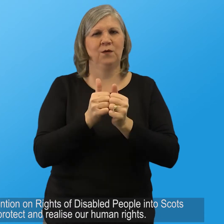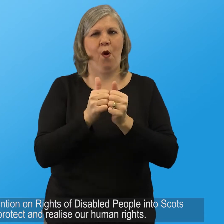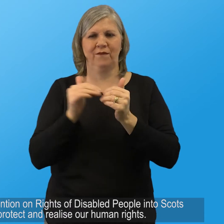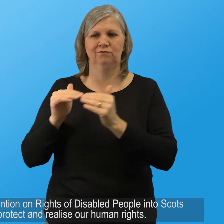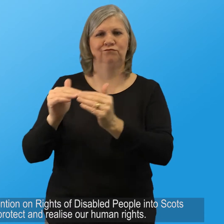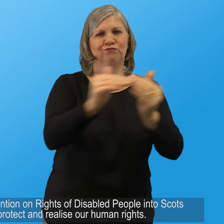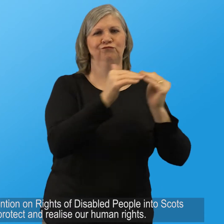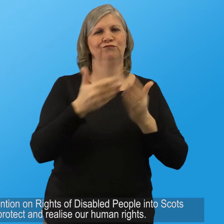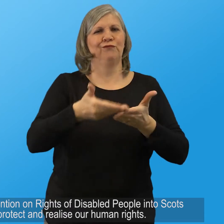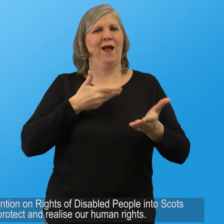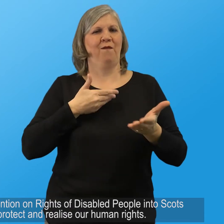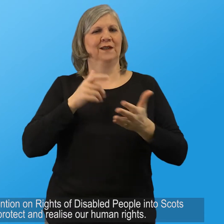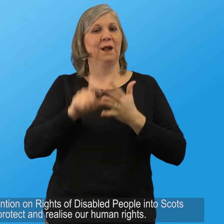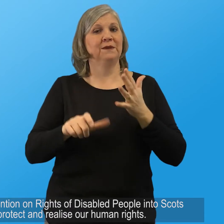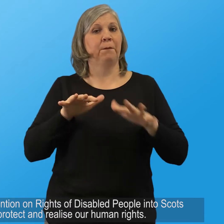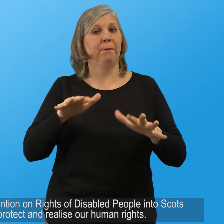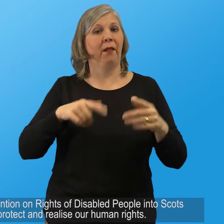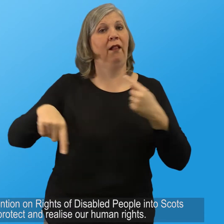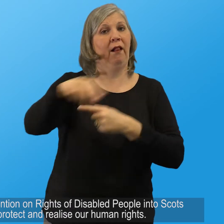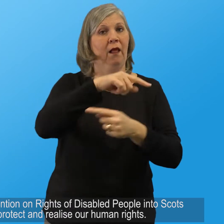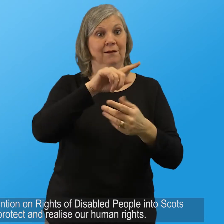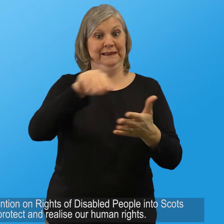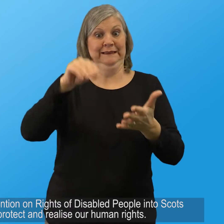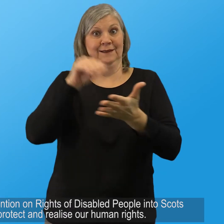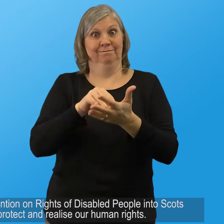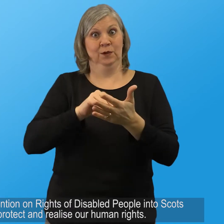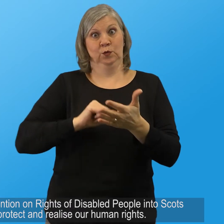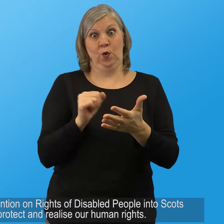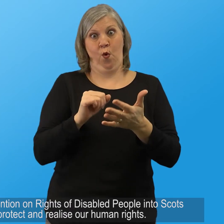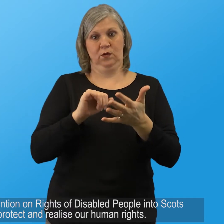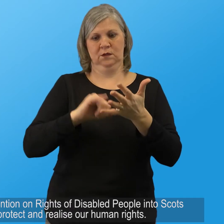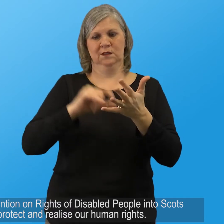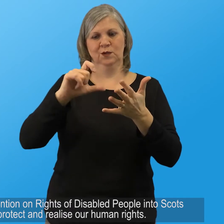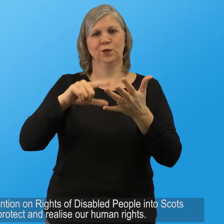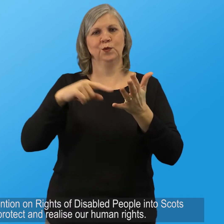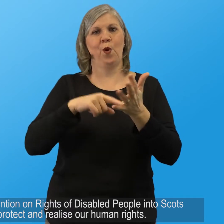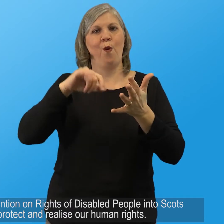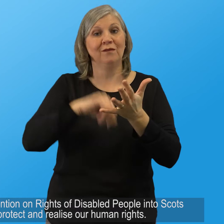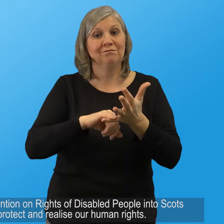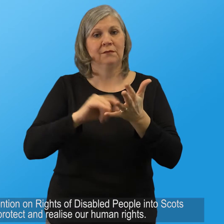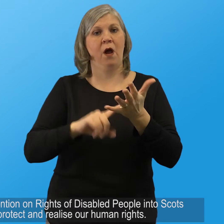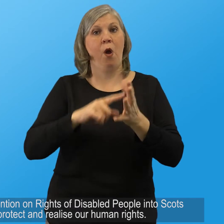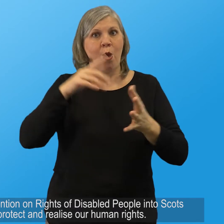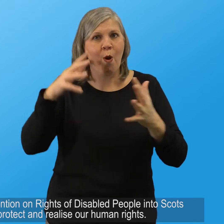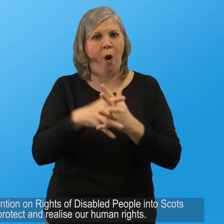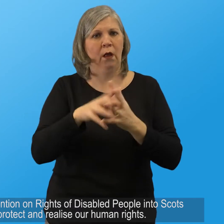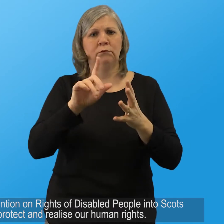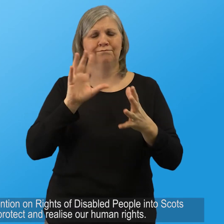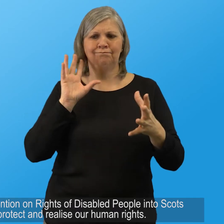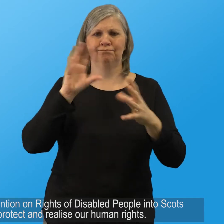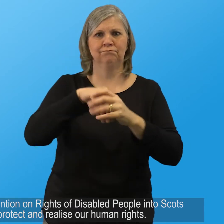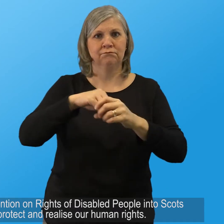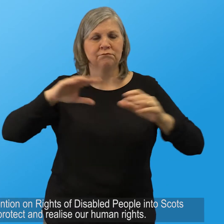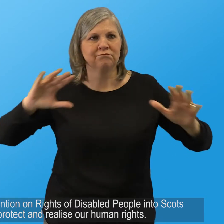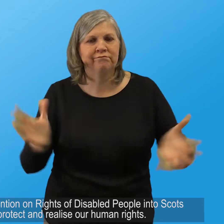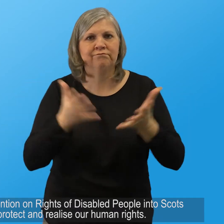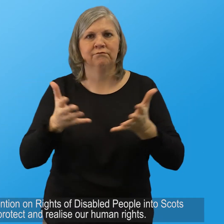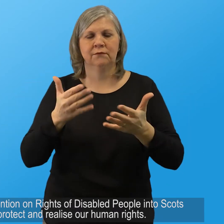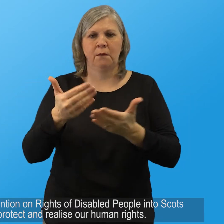One, incorporate the UN Convention on Rights of Disabled People into Scots law to fully promote, protect and realise